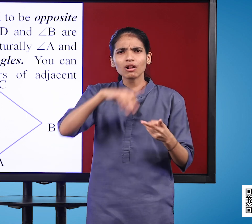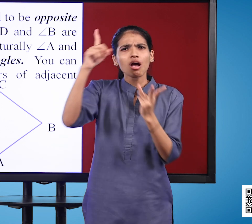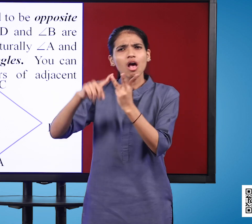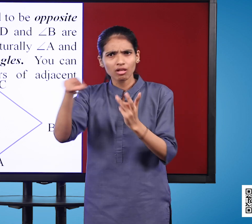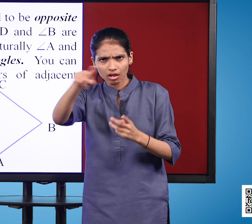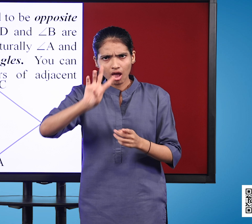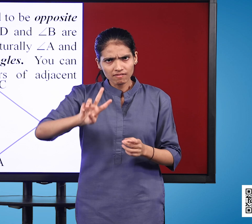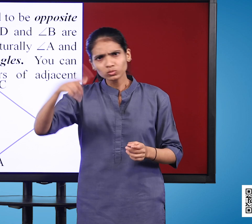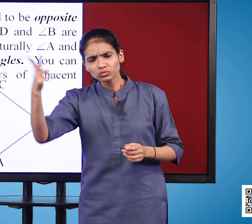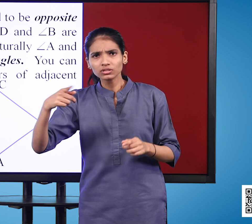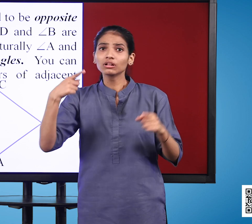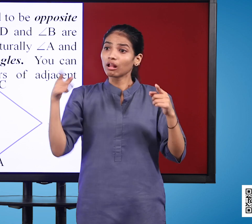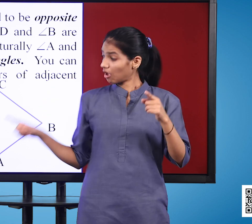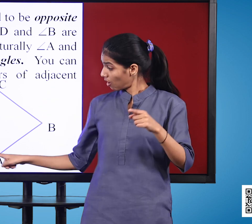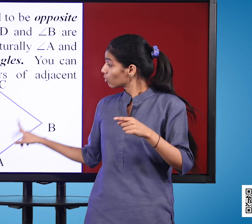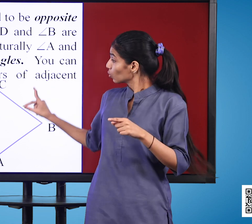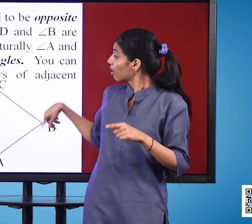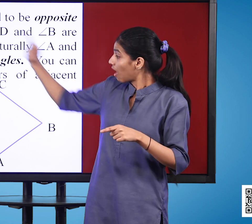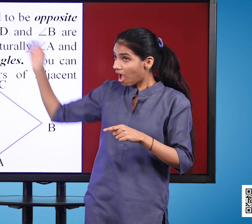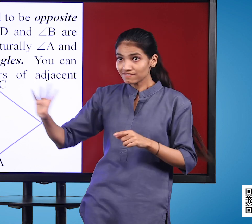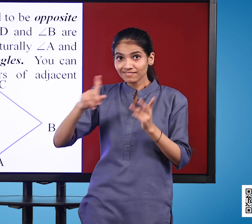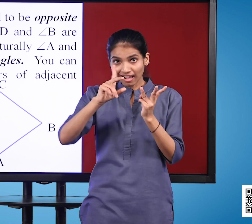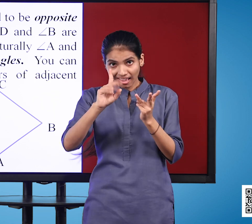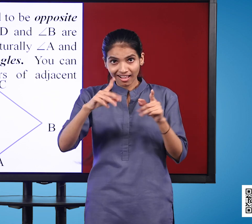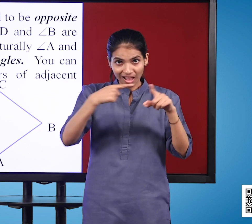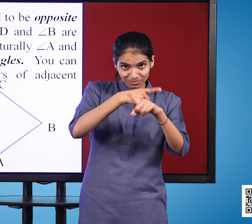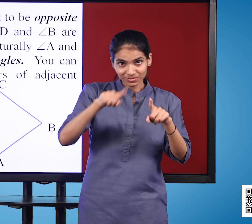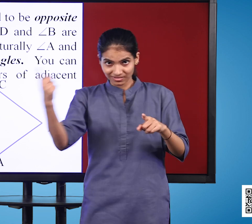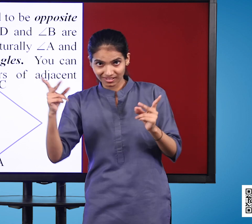You can now list other pairs of adjacent angles.